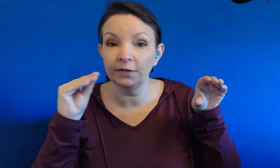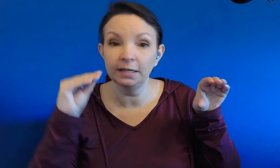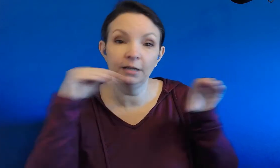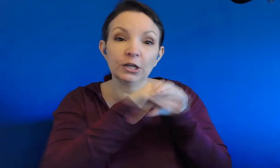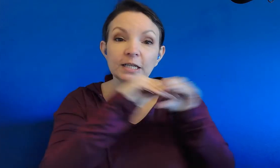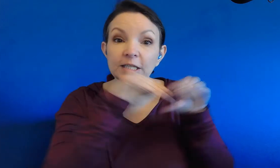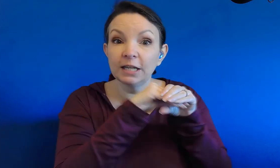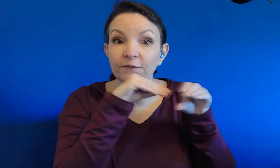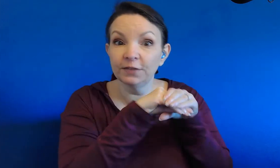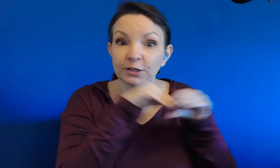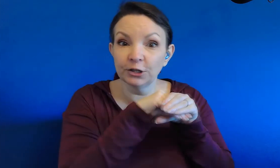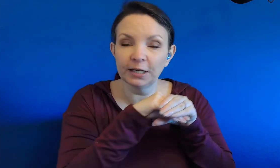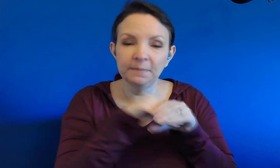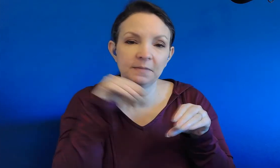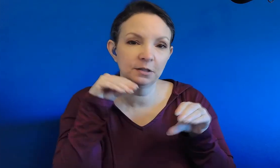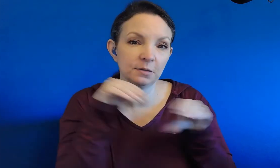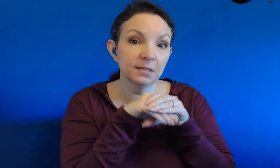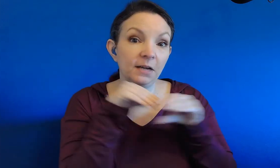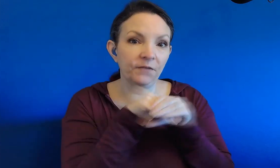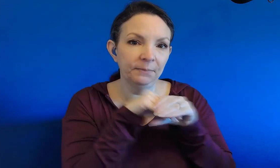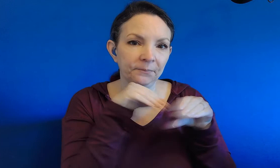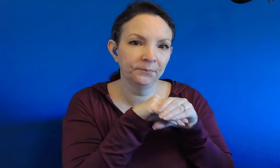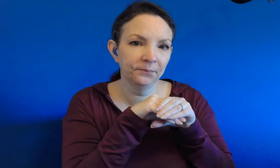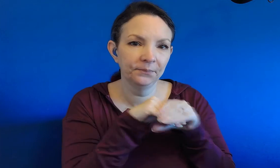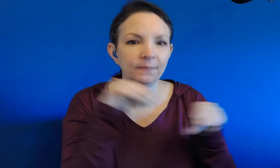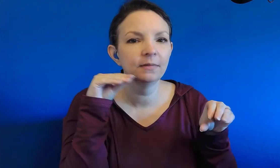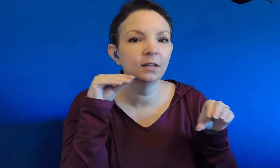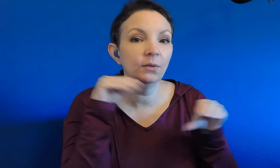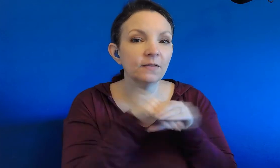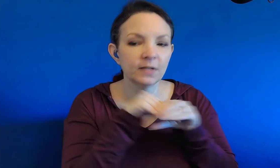you're going to stuff the turkey. So stuffing. So we have stuffing.